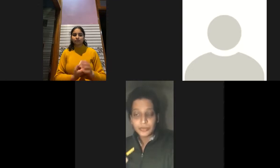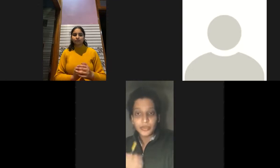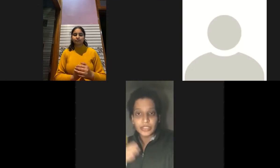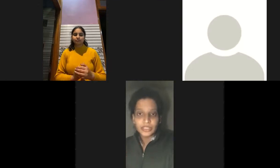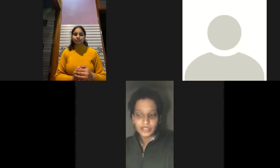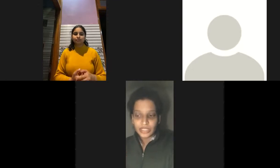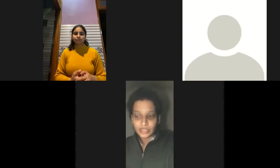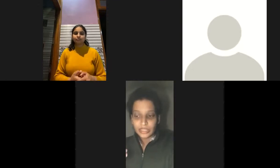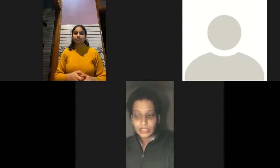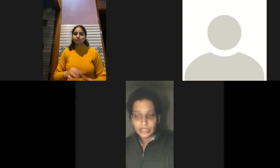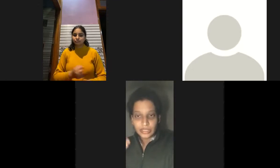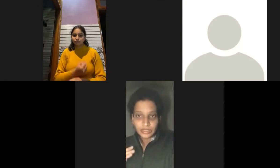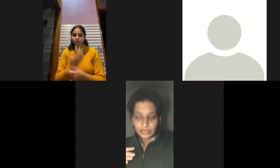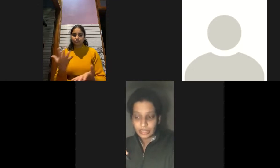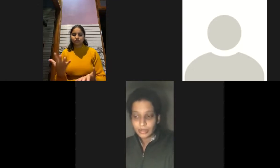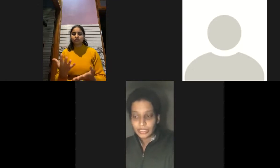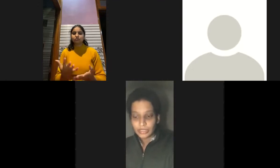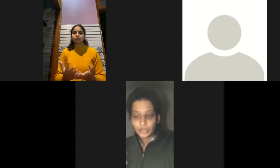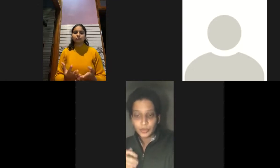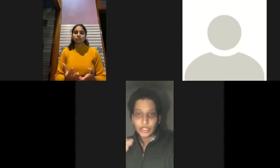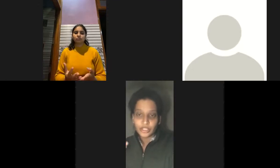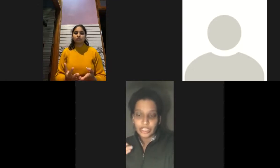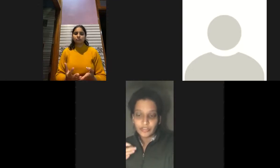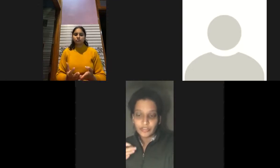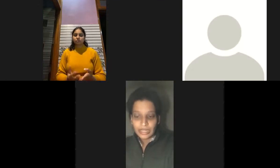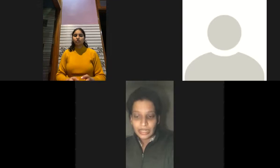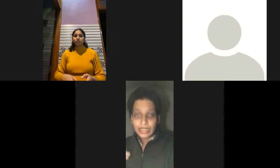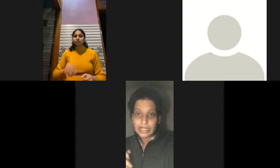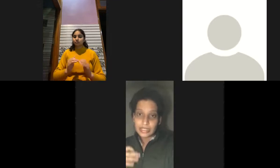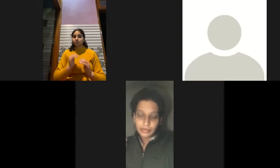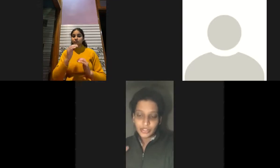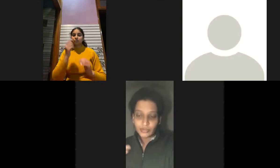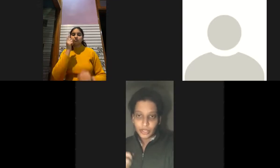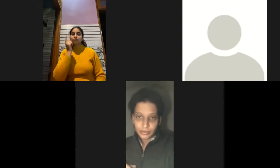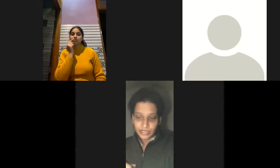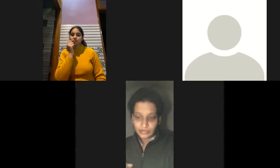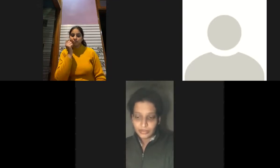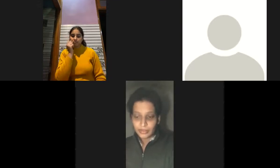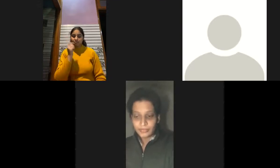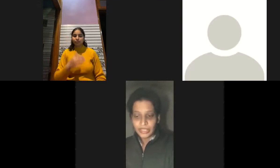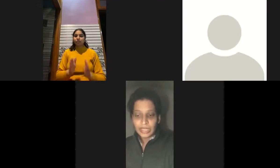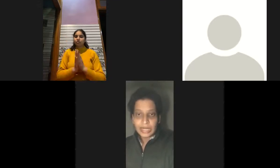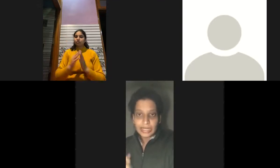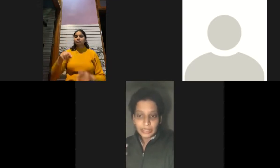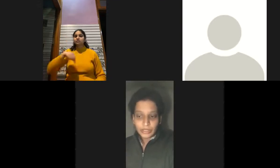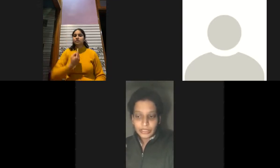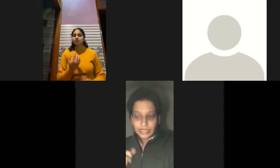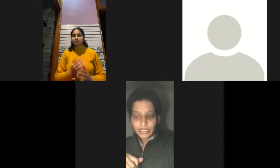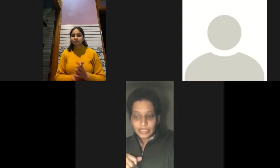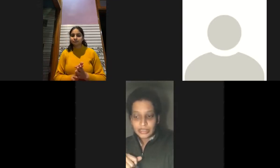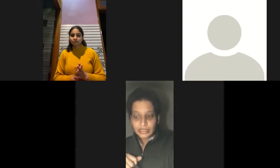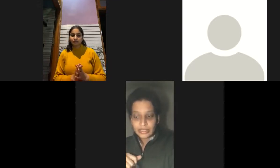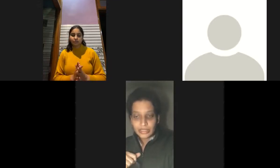and exposes the structural constructs surrounding the superiority of man as the image of God himself. Unlike older